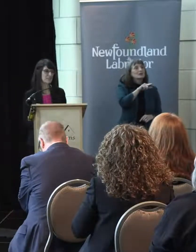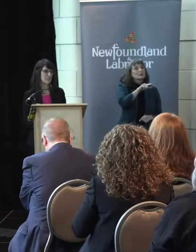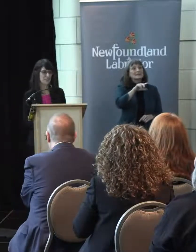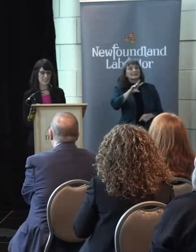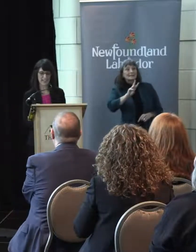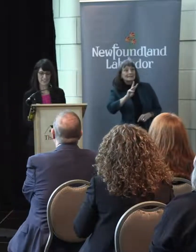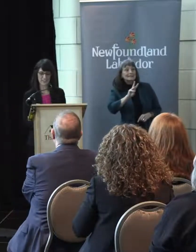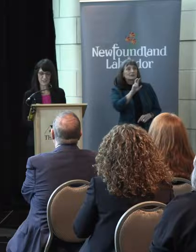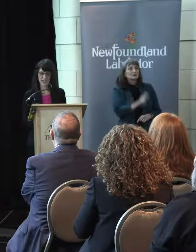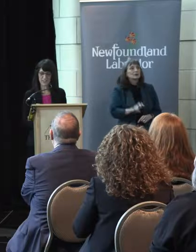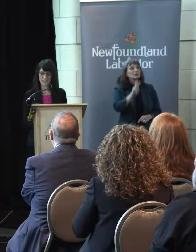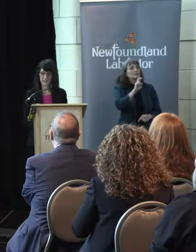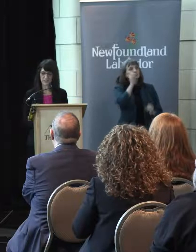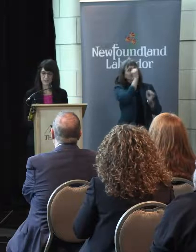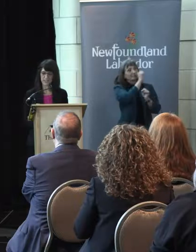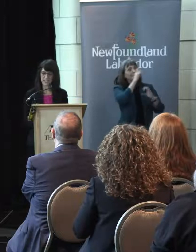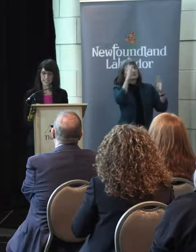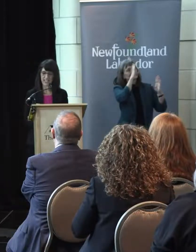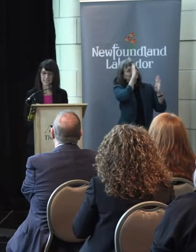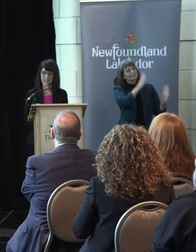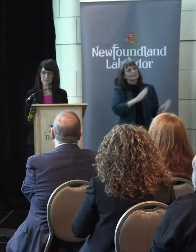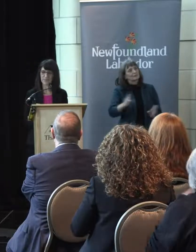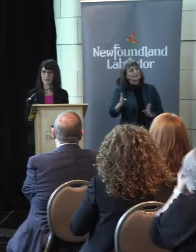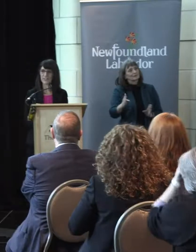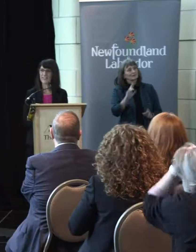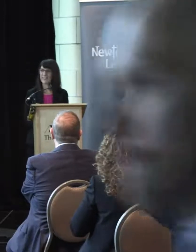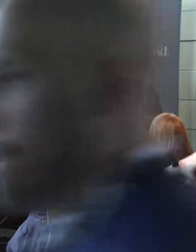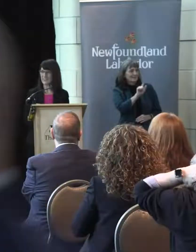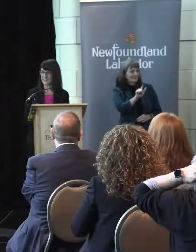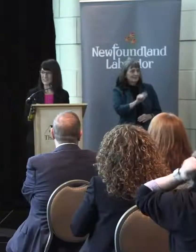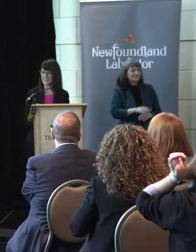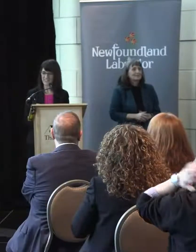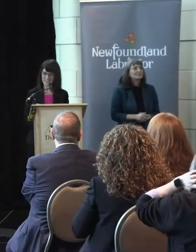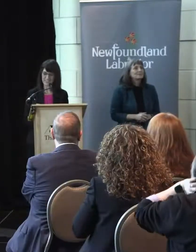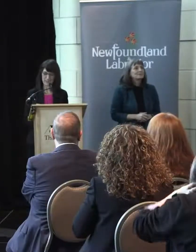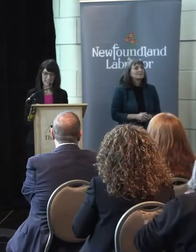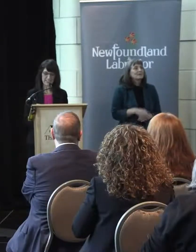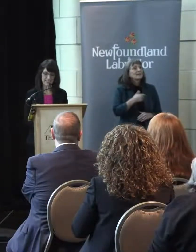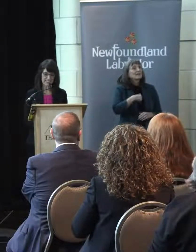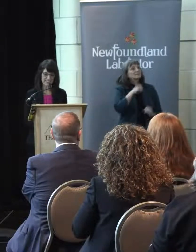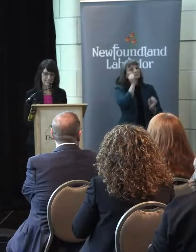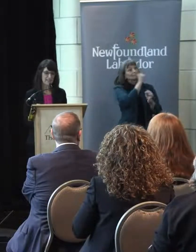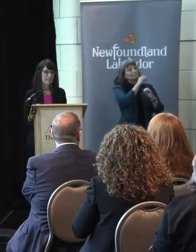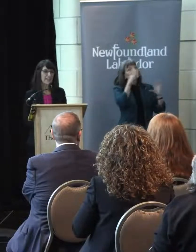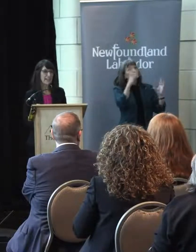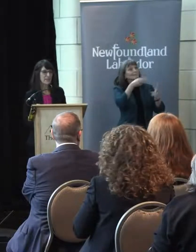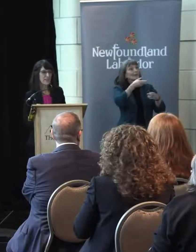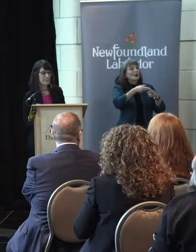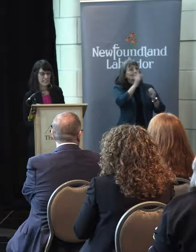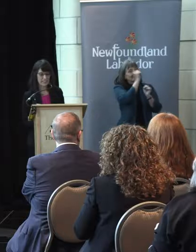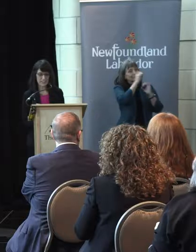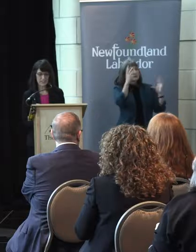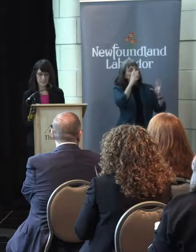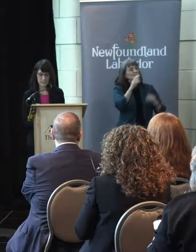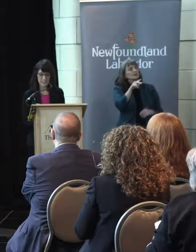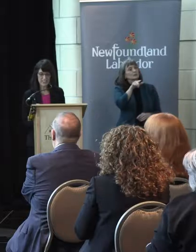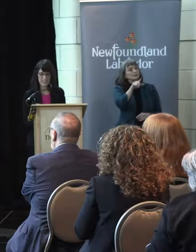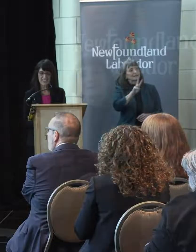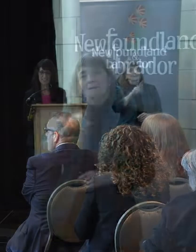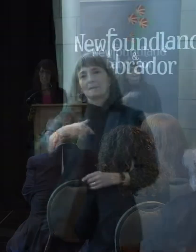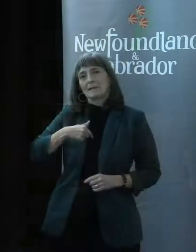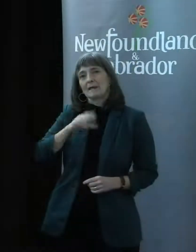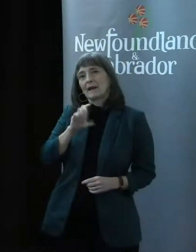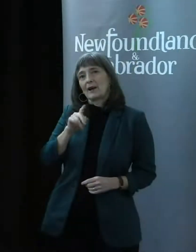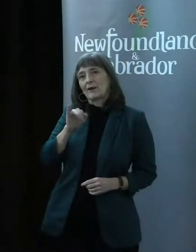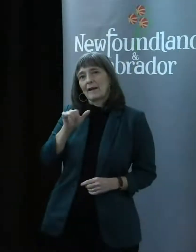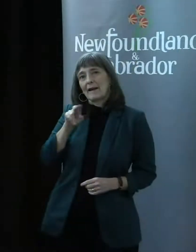2022-26 Tourism Vision and Strategy for Newfoundland and Labrador, Vision 26. I'm Carol Ann Gilliard,